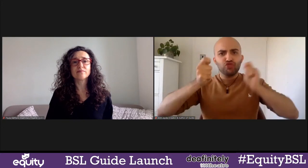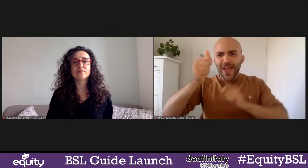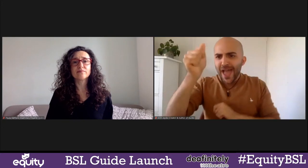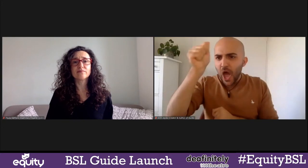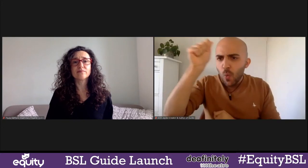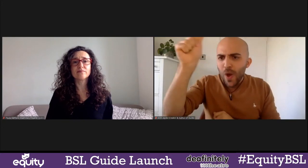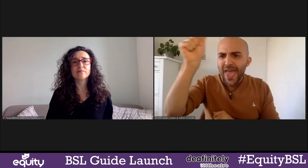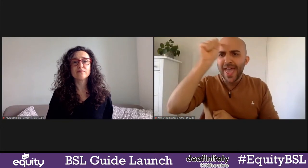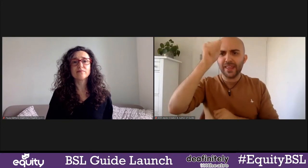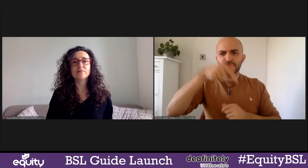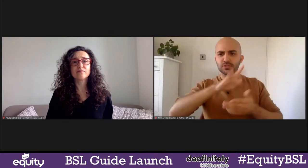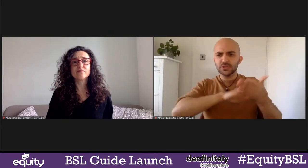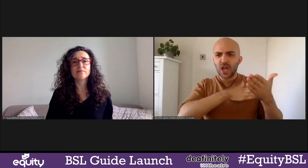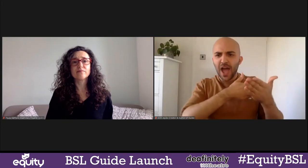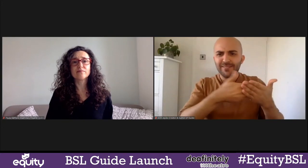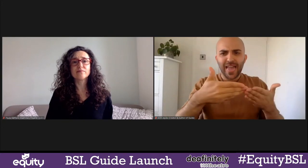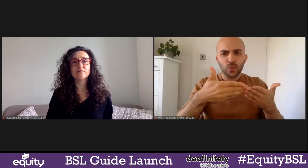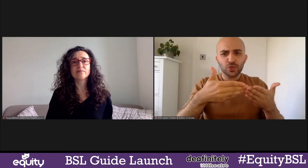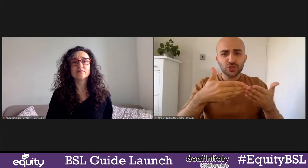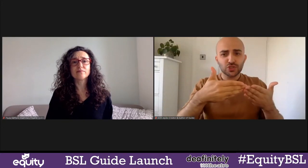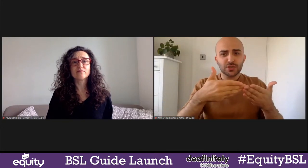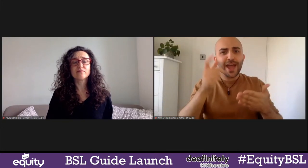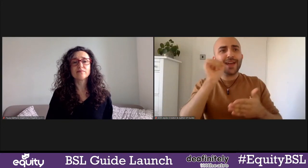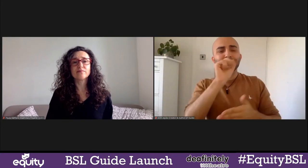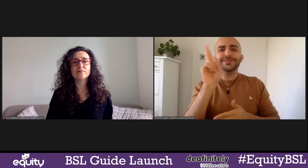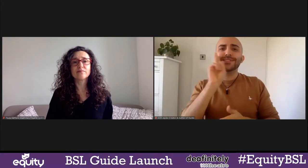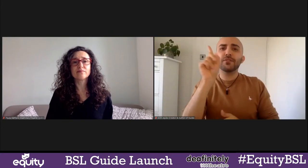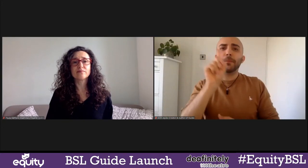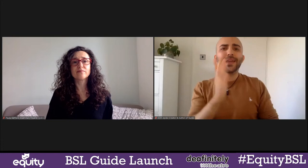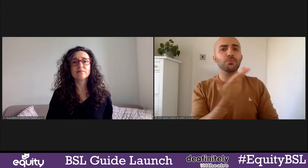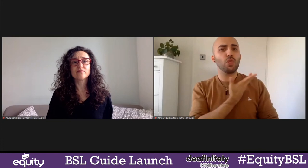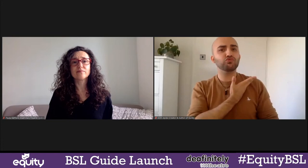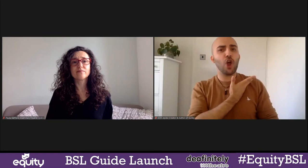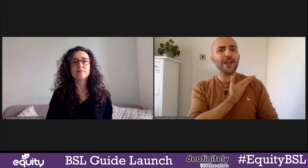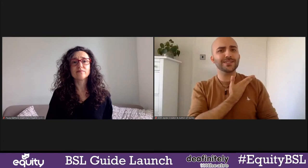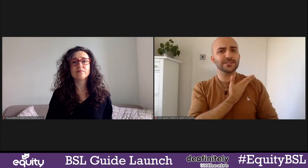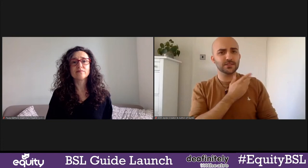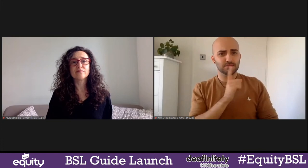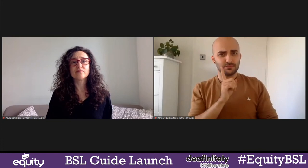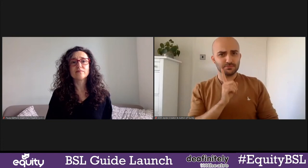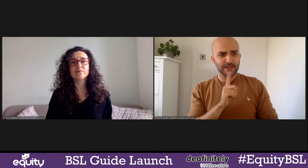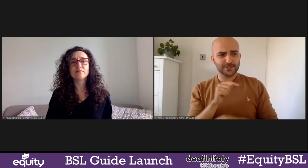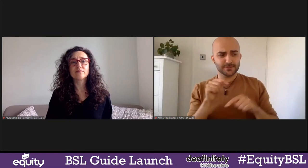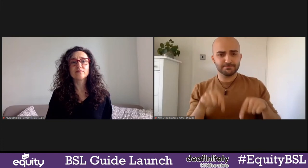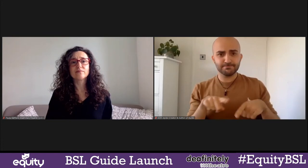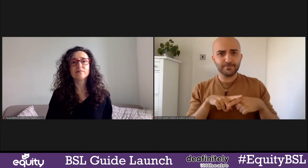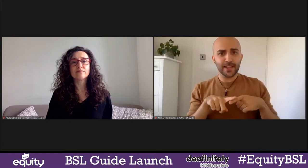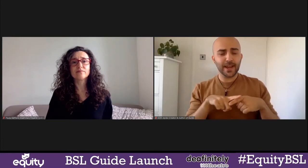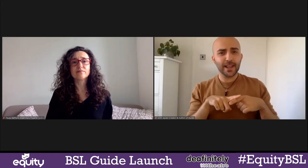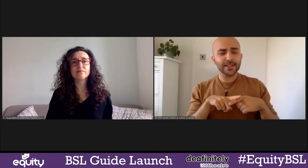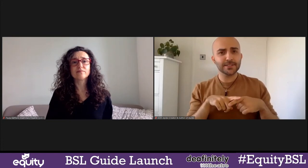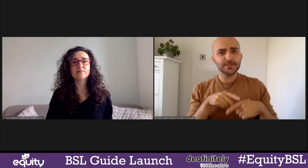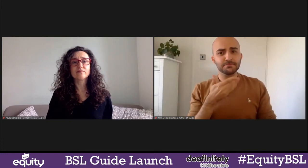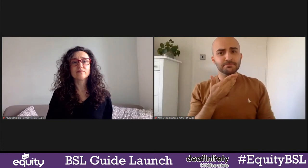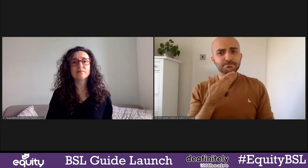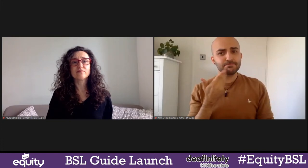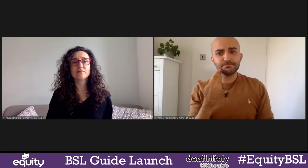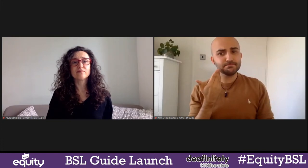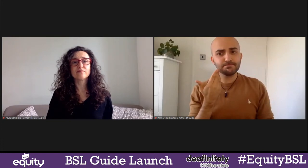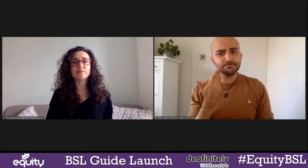promote, how they will raise awareness of sign language, and how that relates to deaf people's rights to use it. That